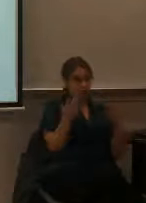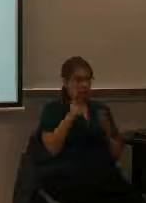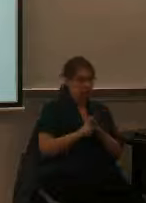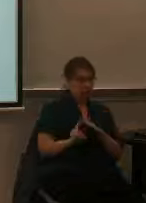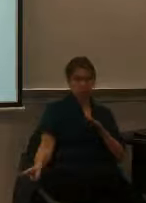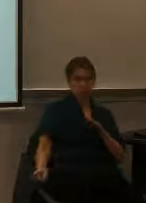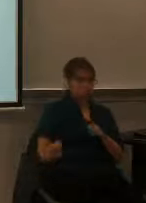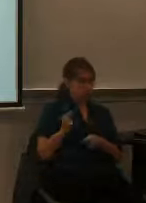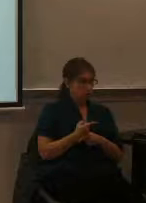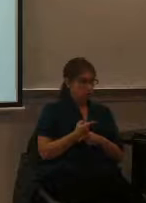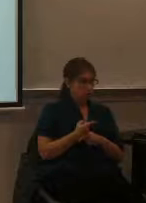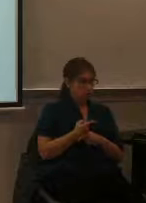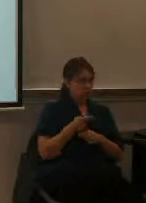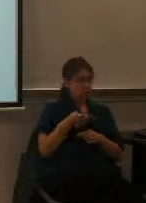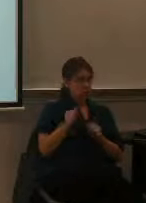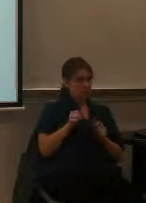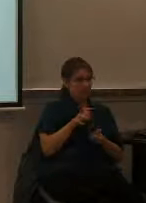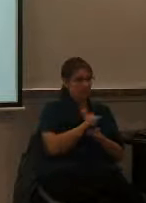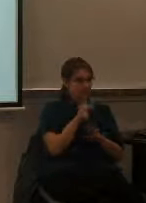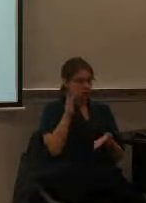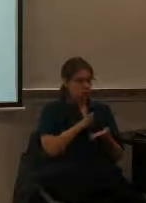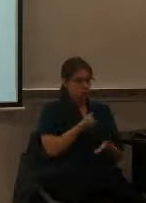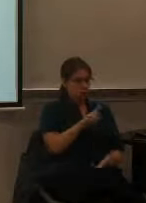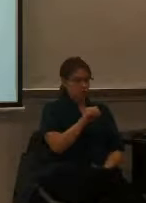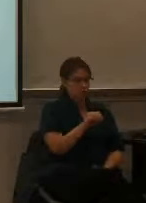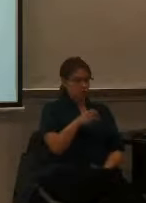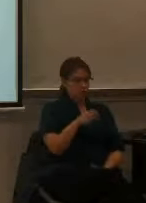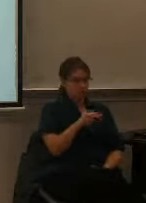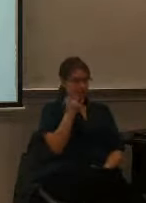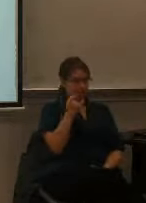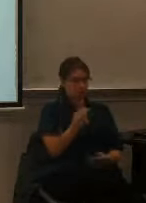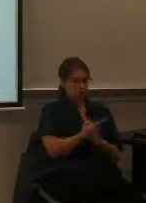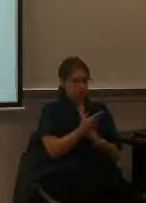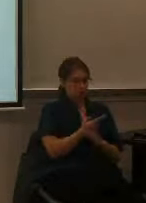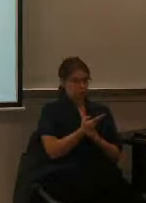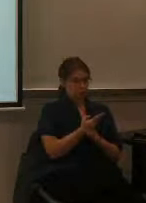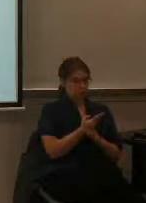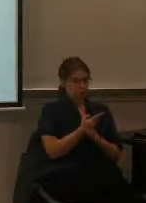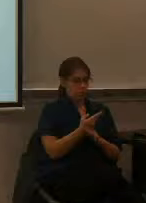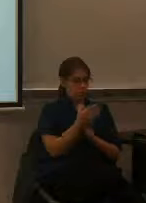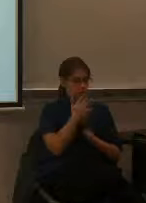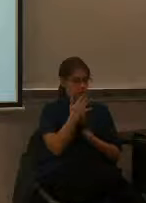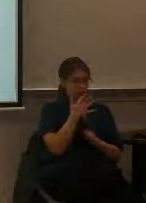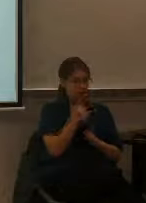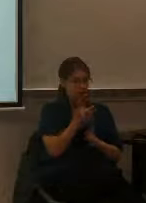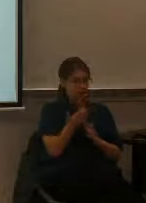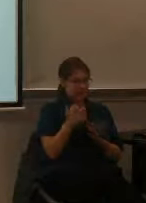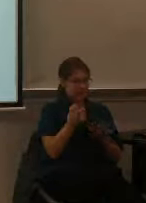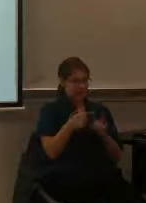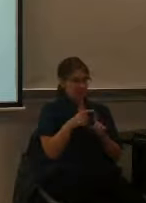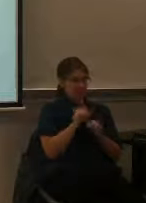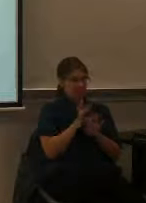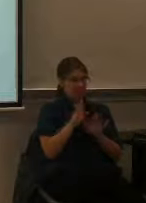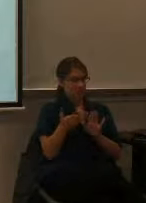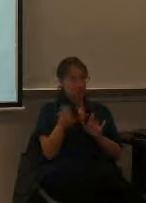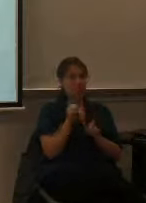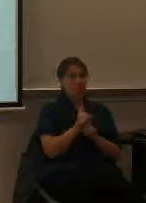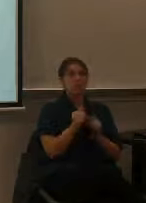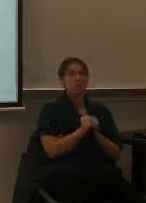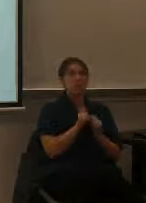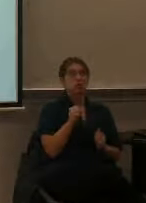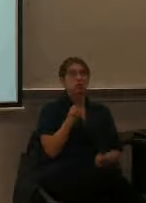of there. And it turns out that you can catch less zooplankton if you use a colored object versus a clear object to catch them, whether